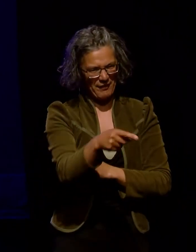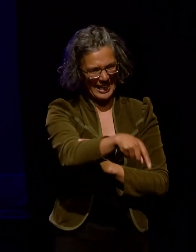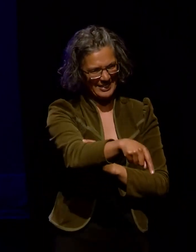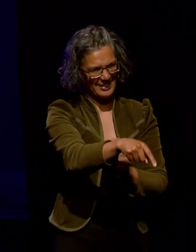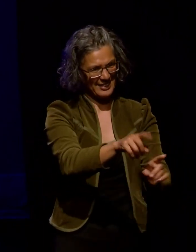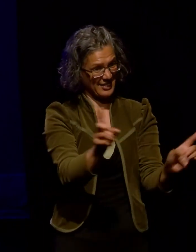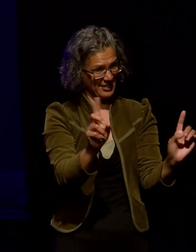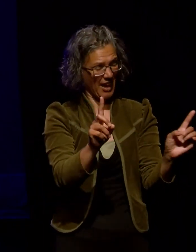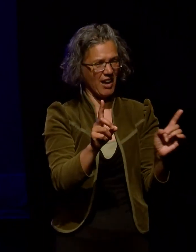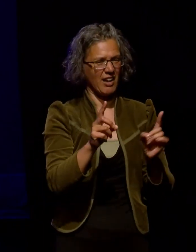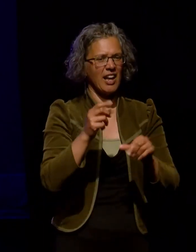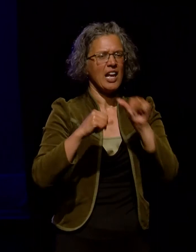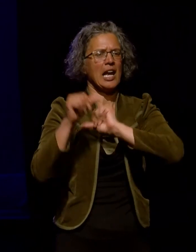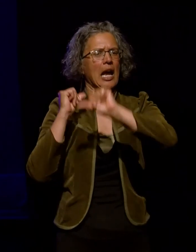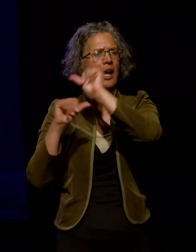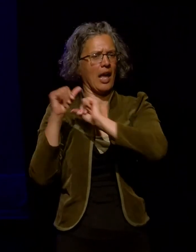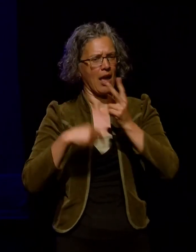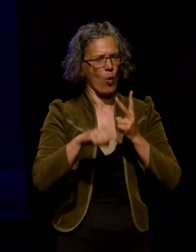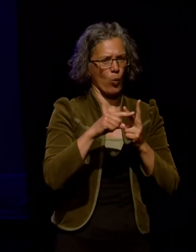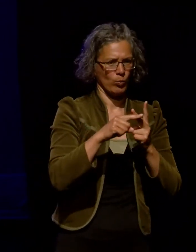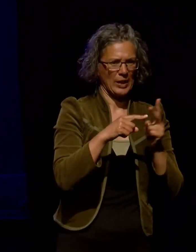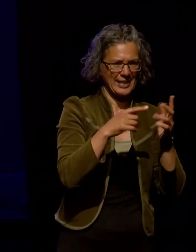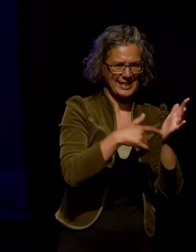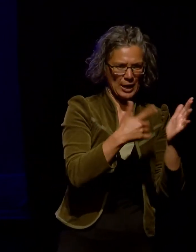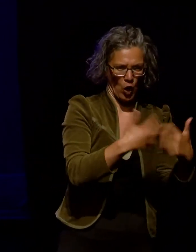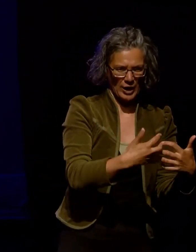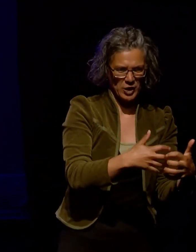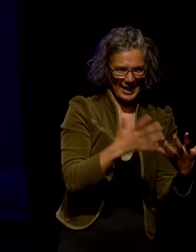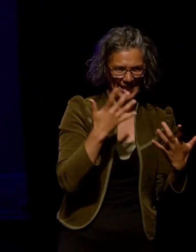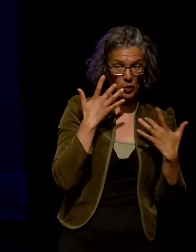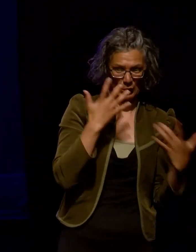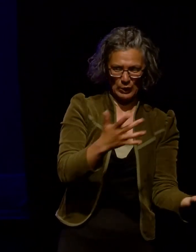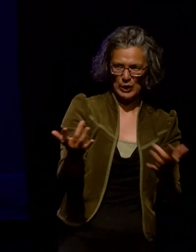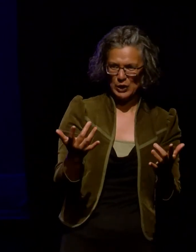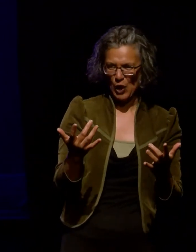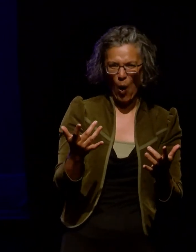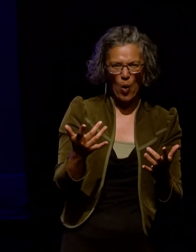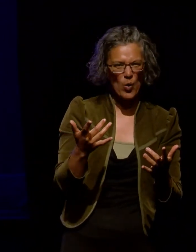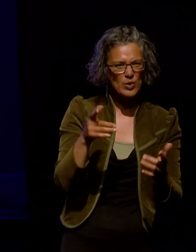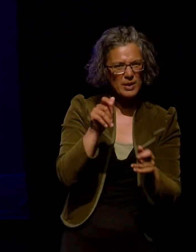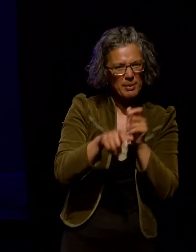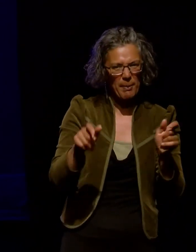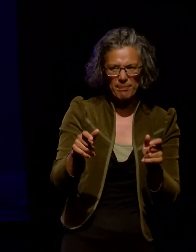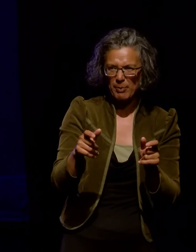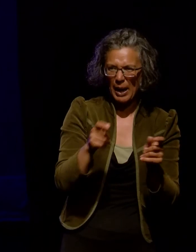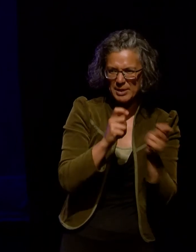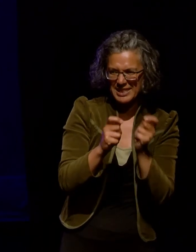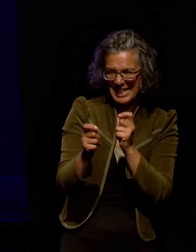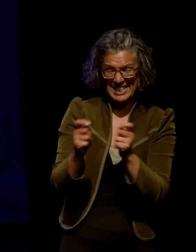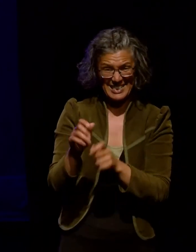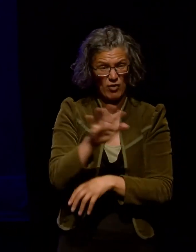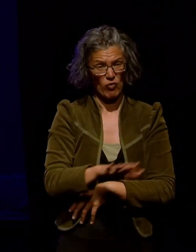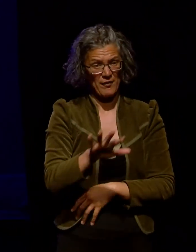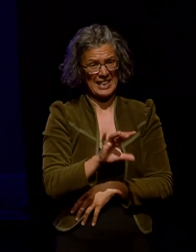and heritage together, so it was a perfect place to showcase this type of emerging technology. Has up to about 10,000 people